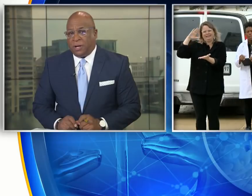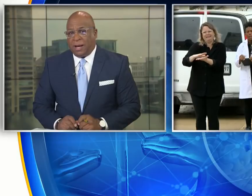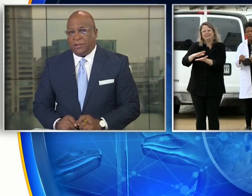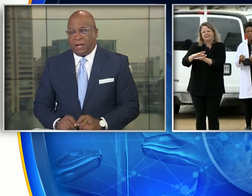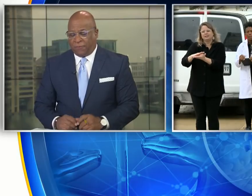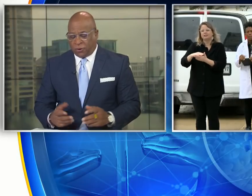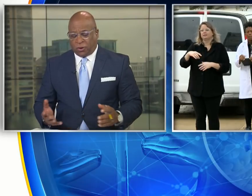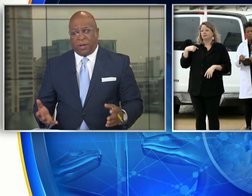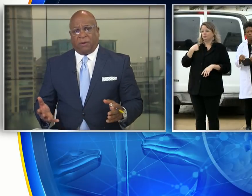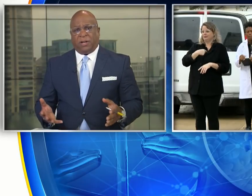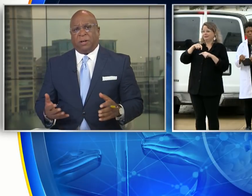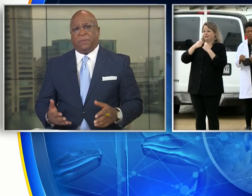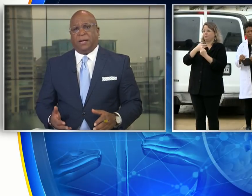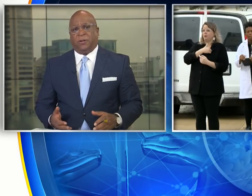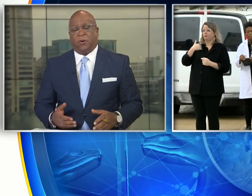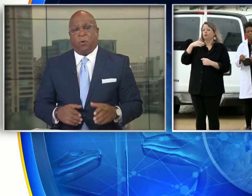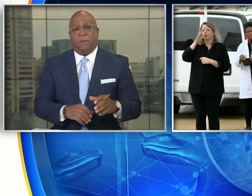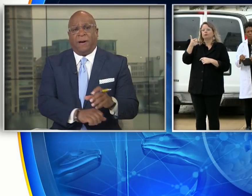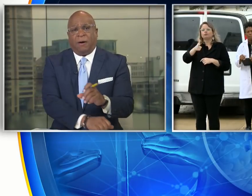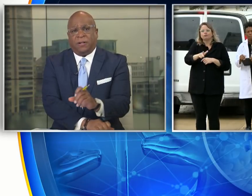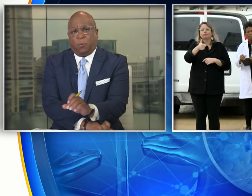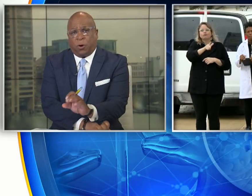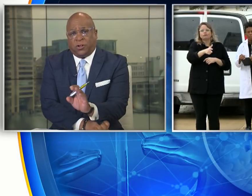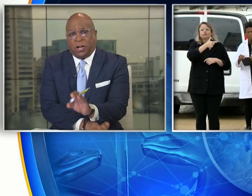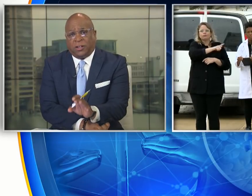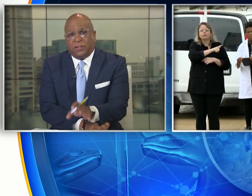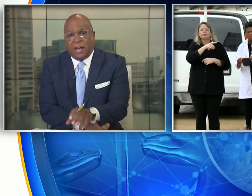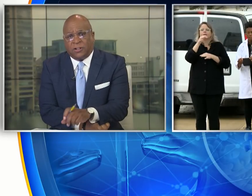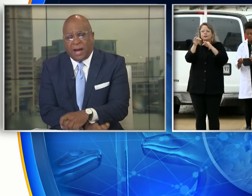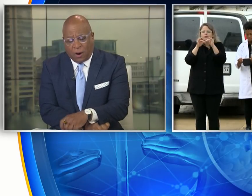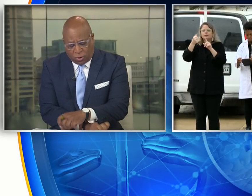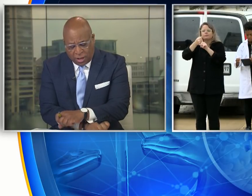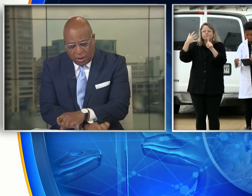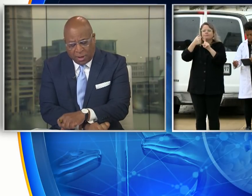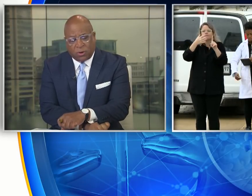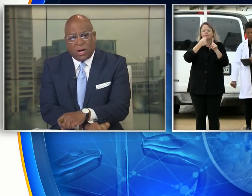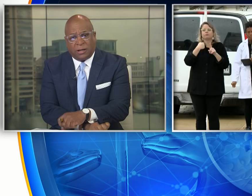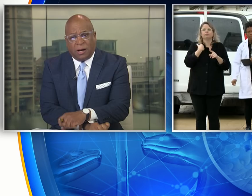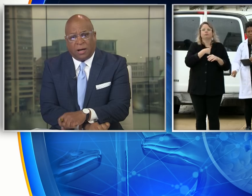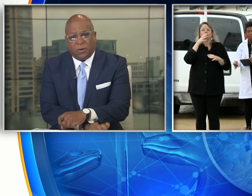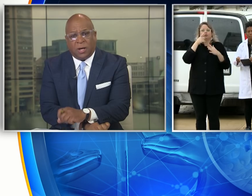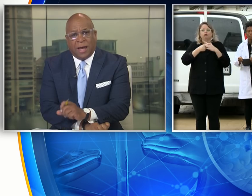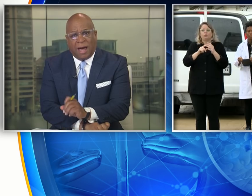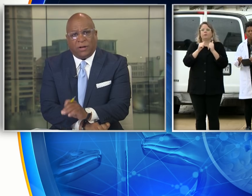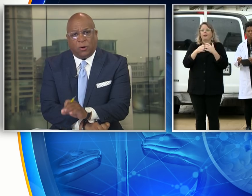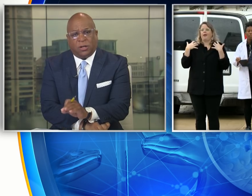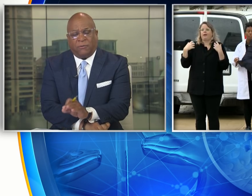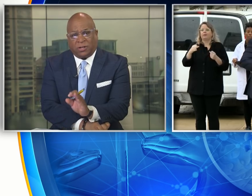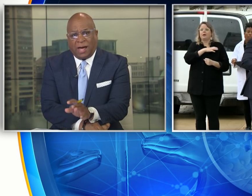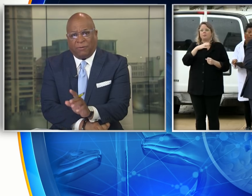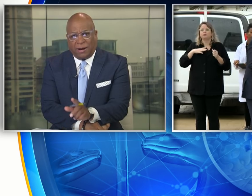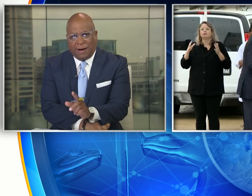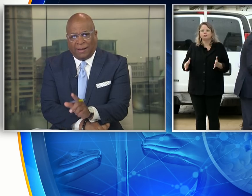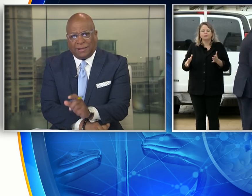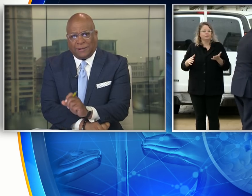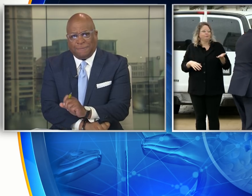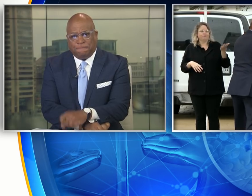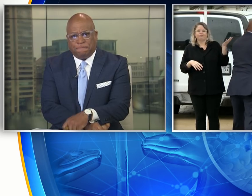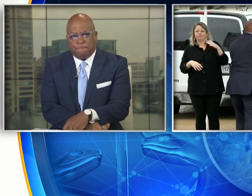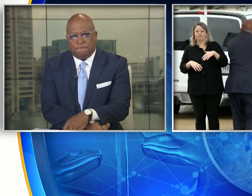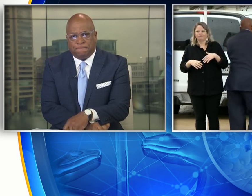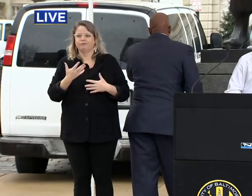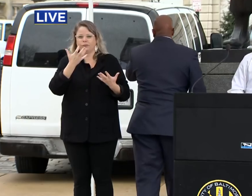Well, as you know, city and state officials have been giving us updates on the coronavirus. We're going to check the status now with Mayor Jack Young, who's having a news conference live right now. Let's